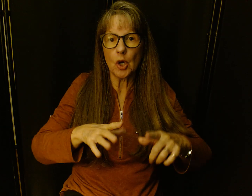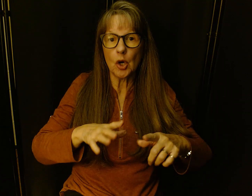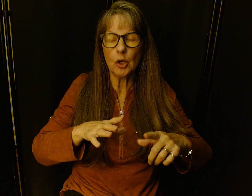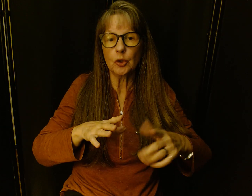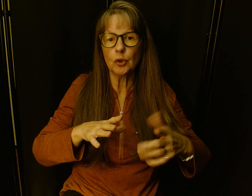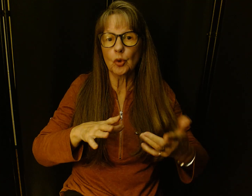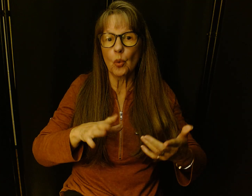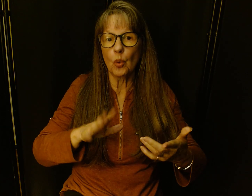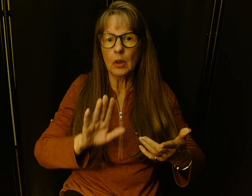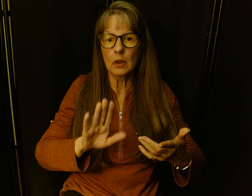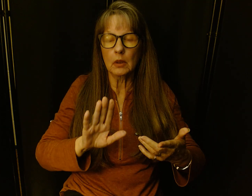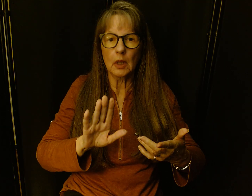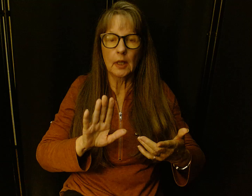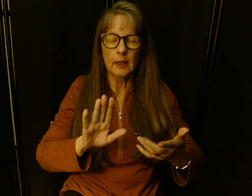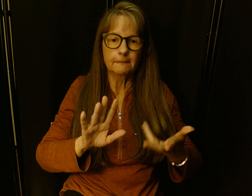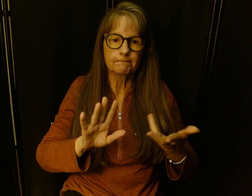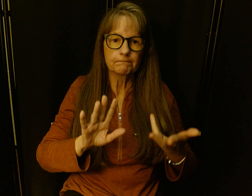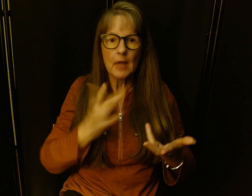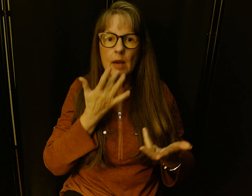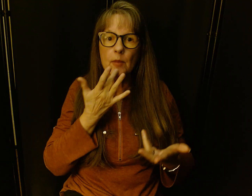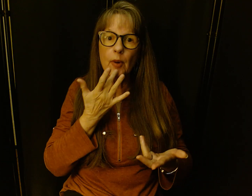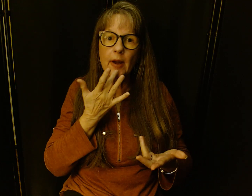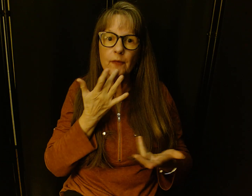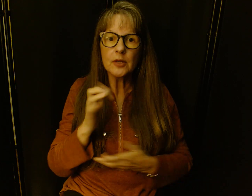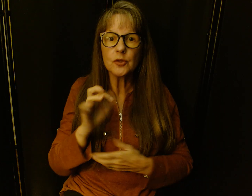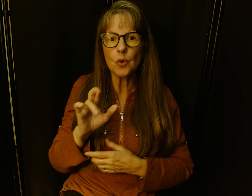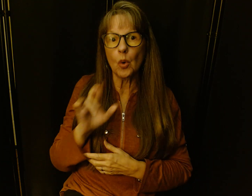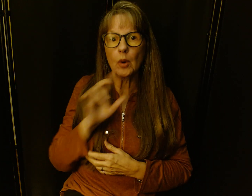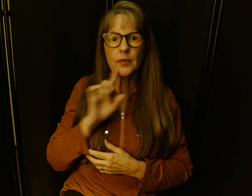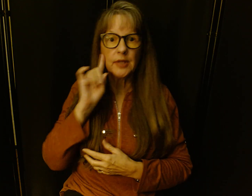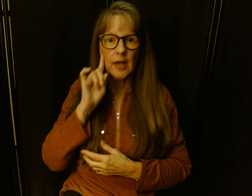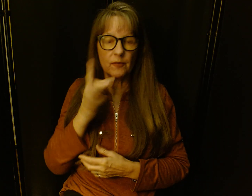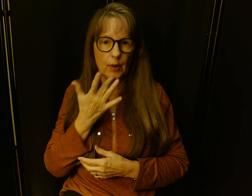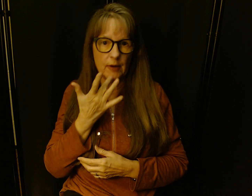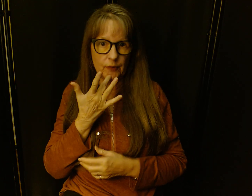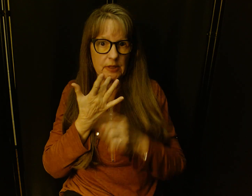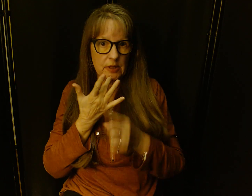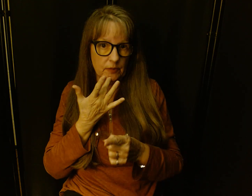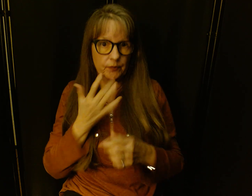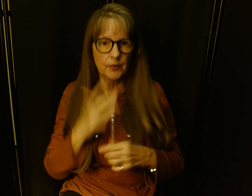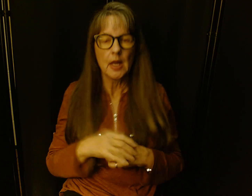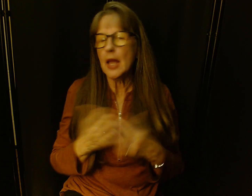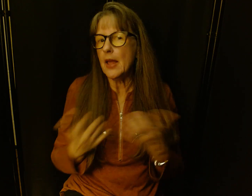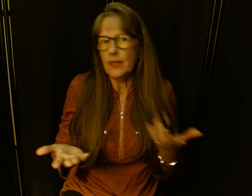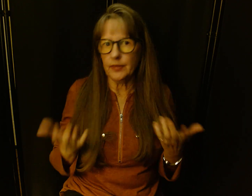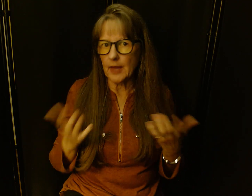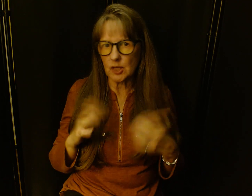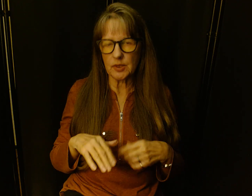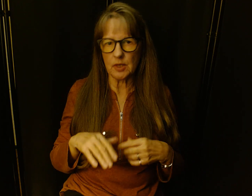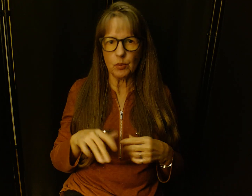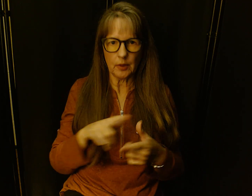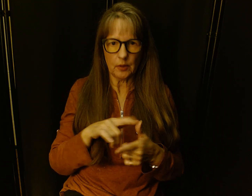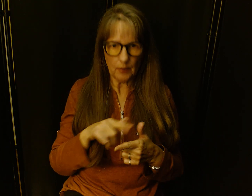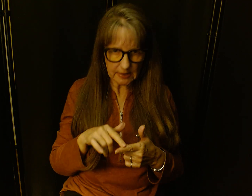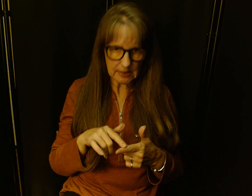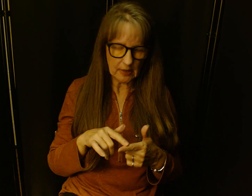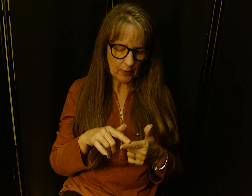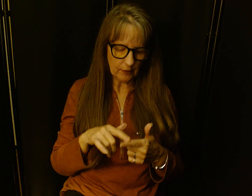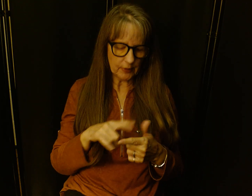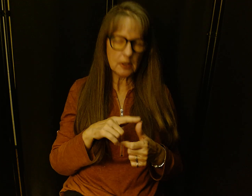on your preference or the deaf preference. And that's what's important, right? Is the deaf preference.